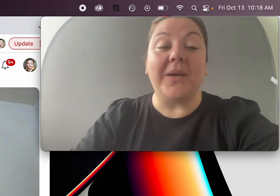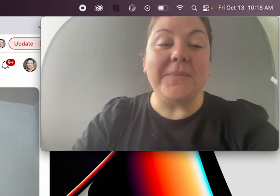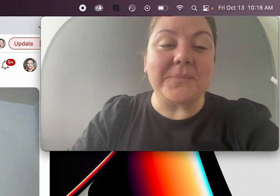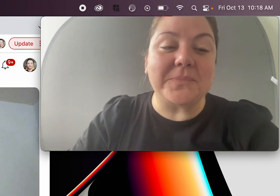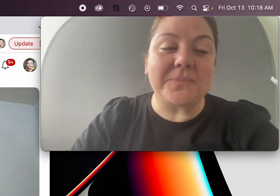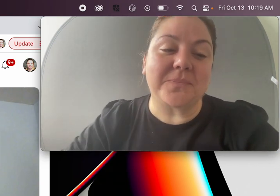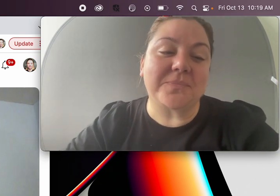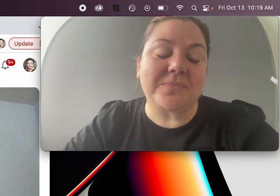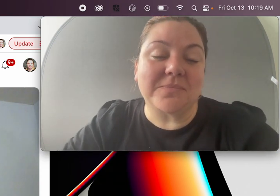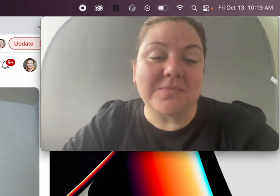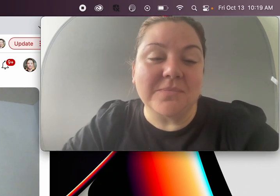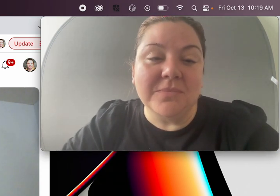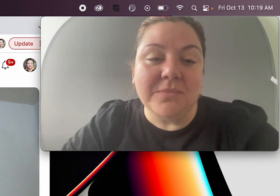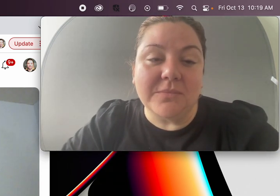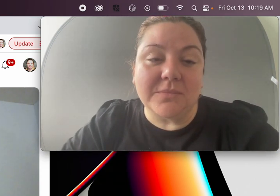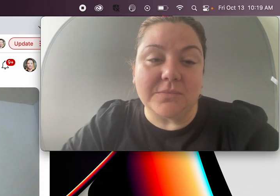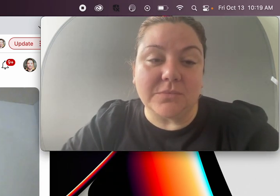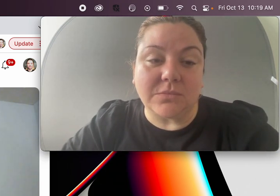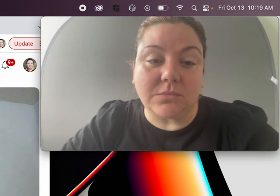Okay.